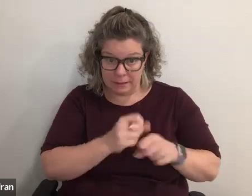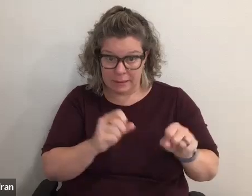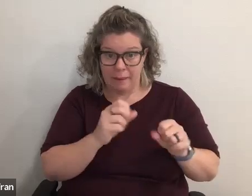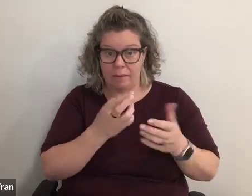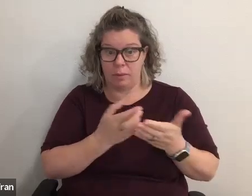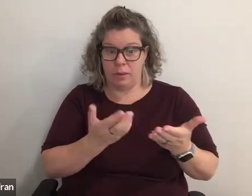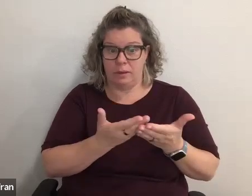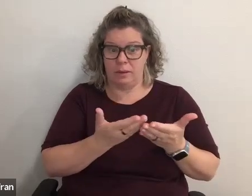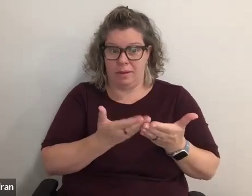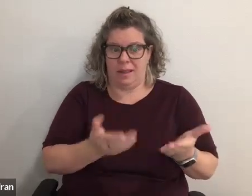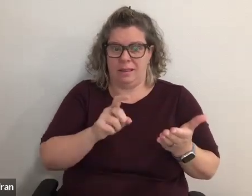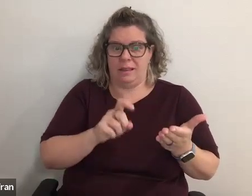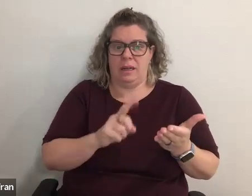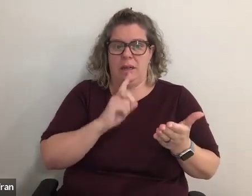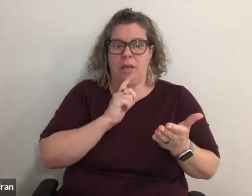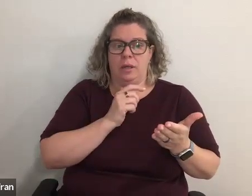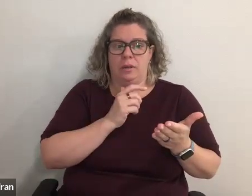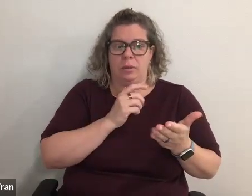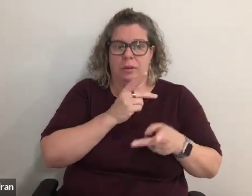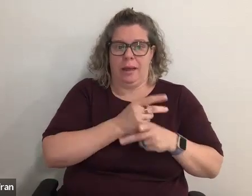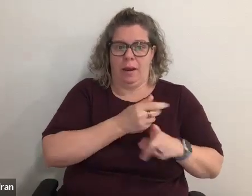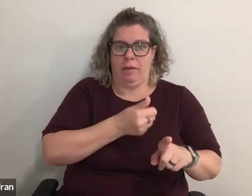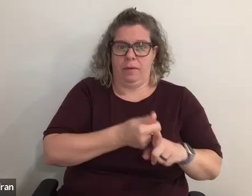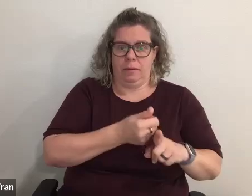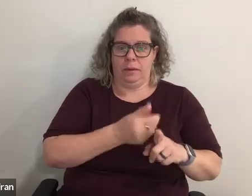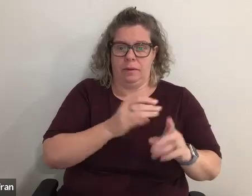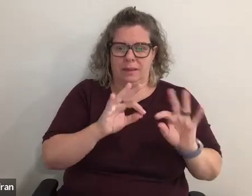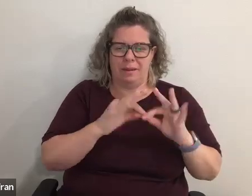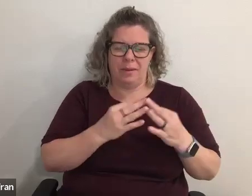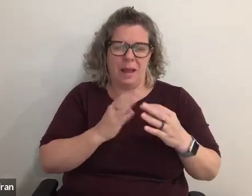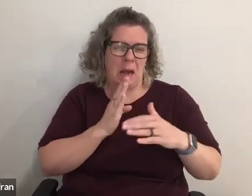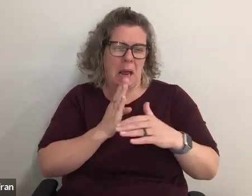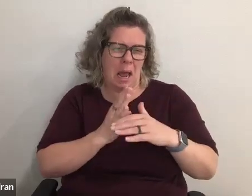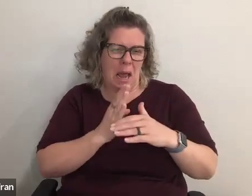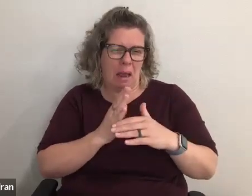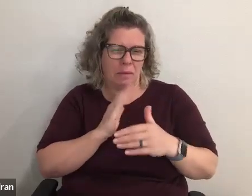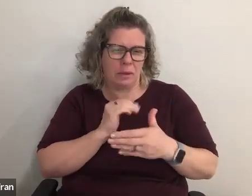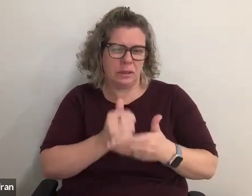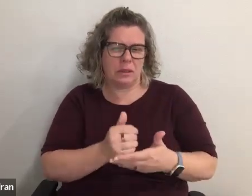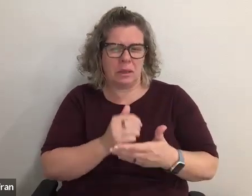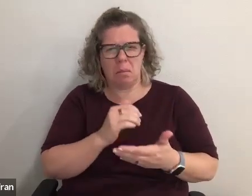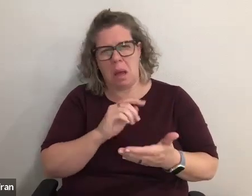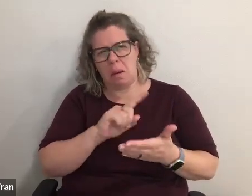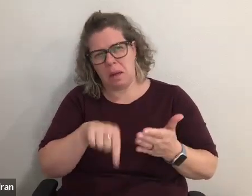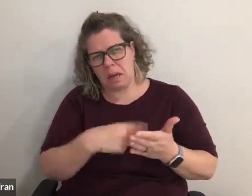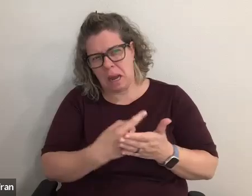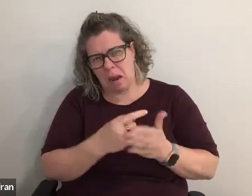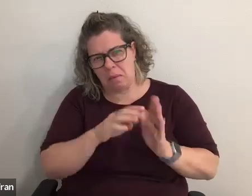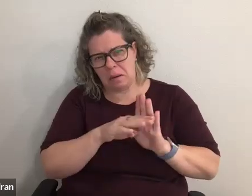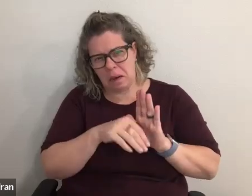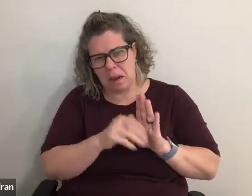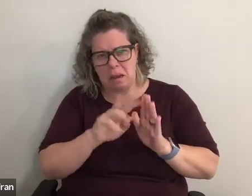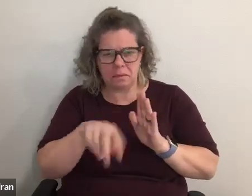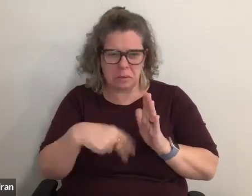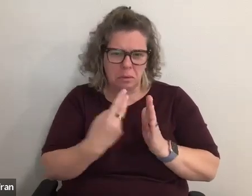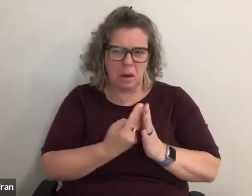need to provide for themselves and their families. I would say an average intervention probably runs somewhere between an hour and a half and two. We've